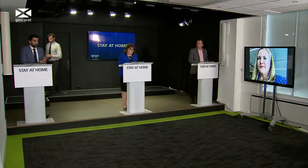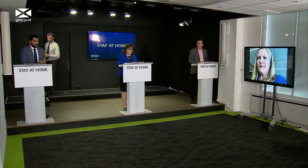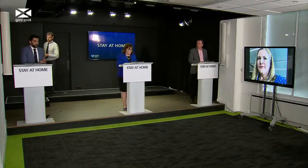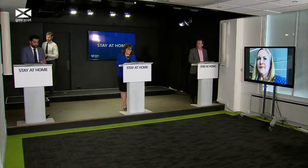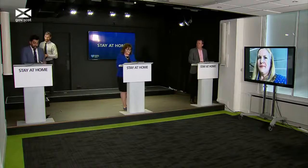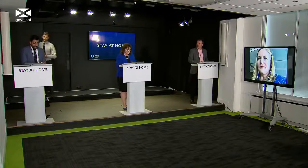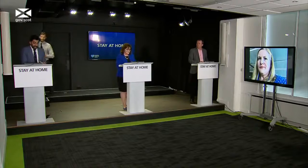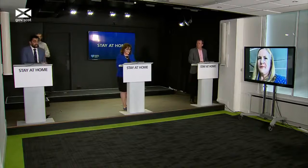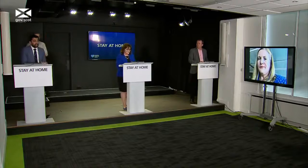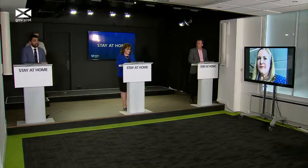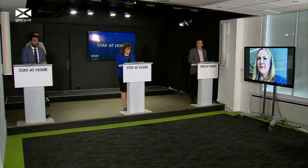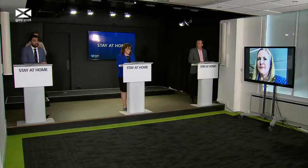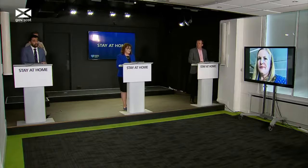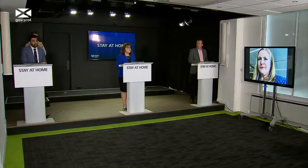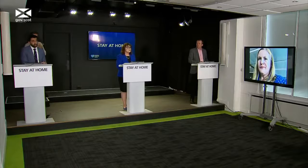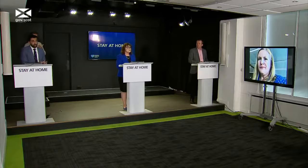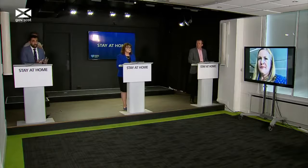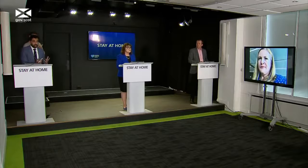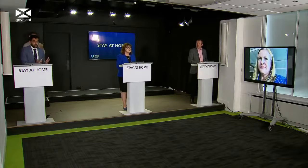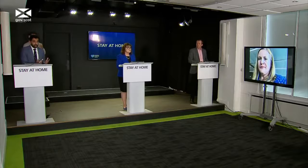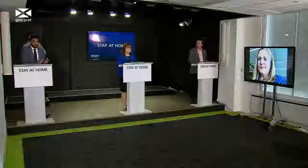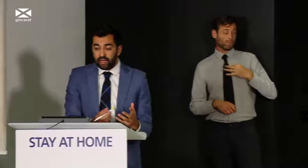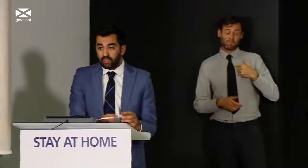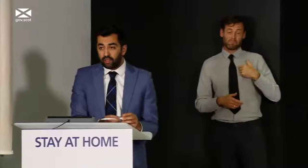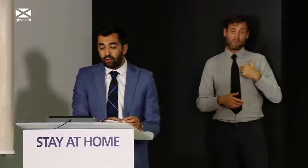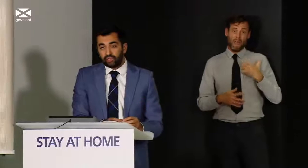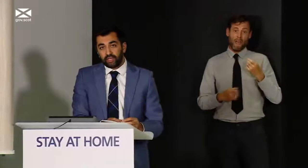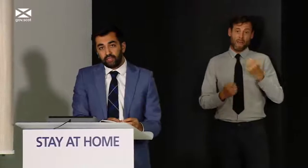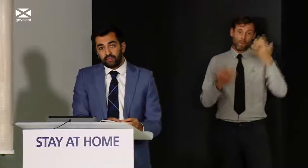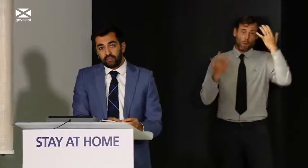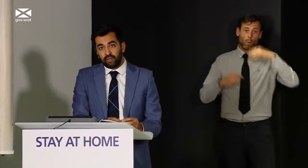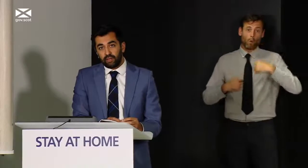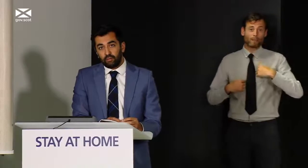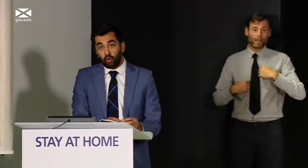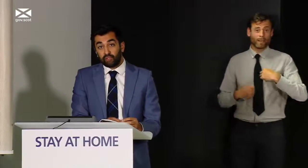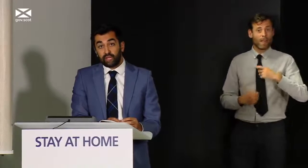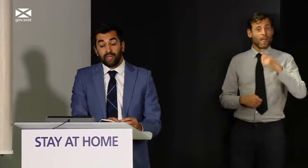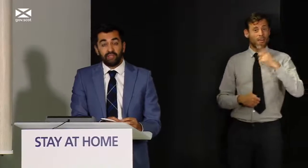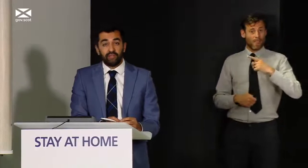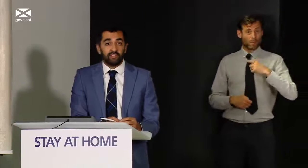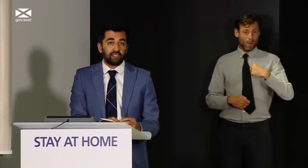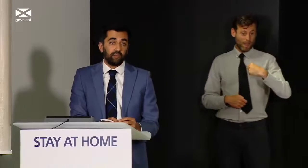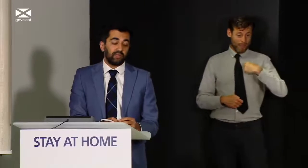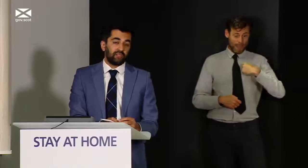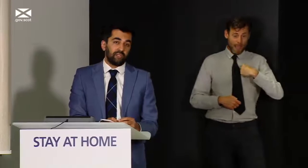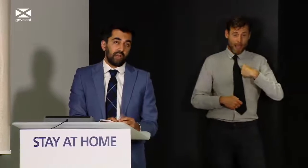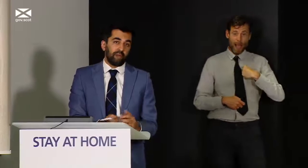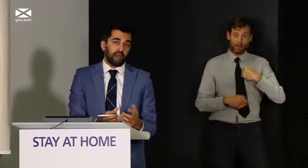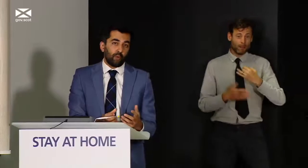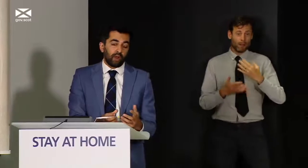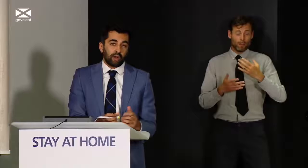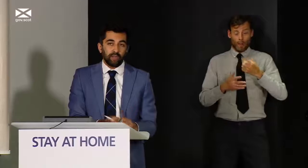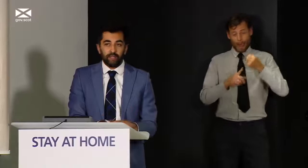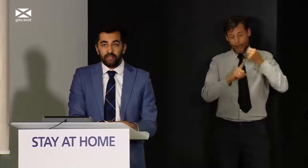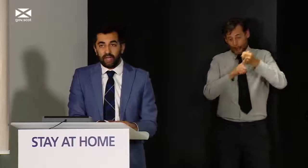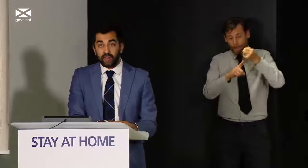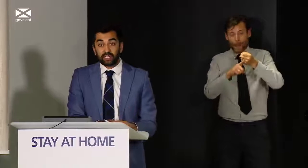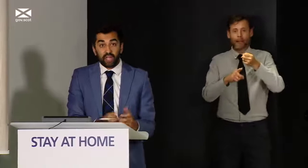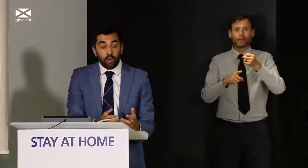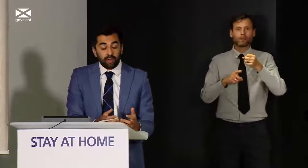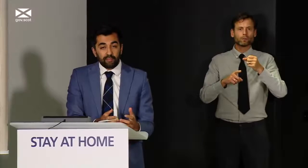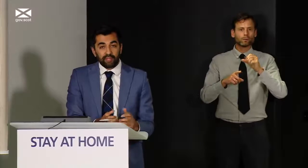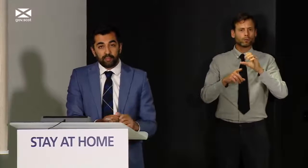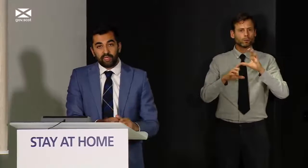Thank you for the question. I am concerned. It's why I, alongside long-time anti-racist campaigners like Amar Anwar